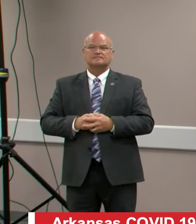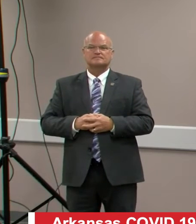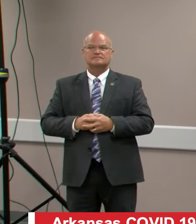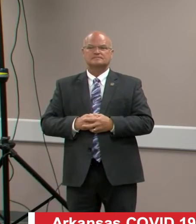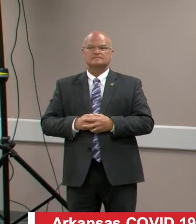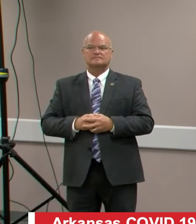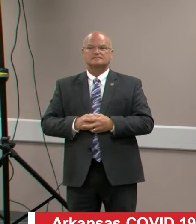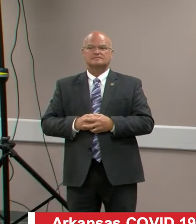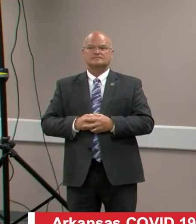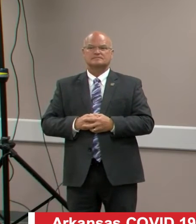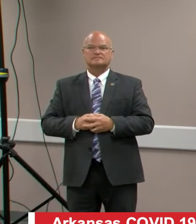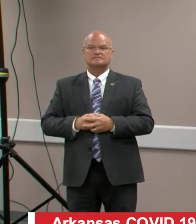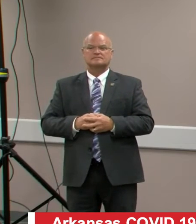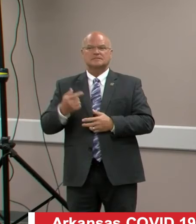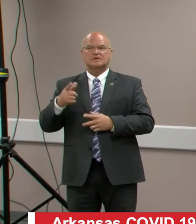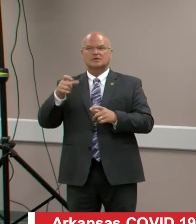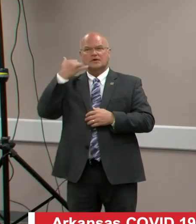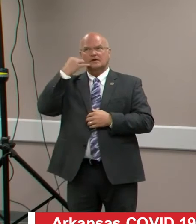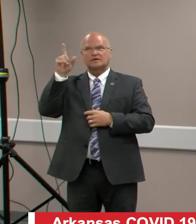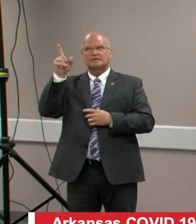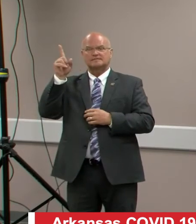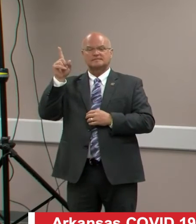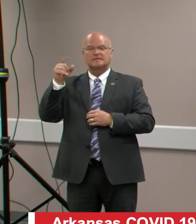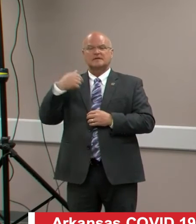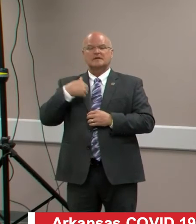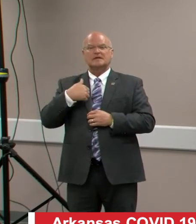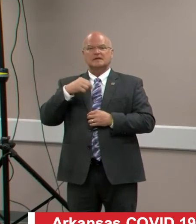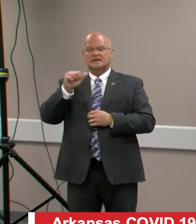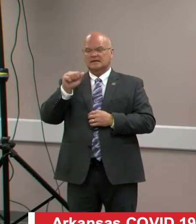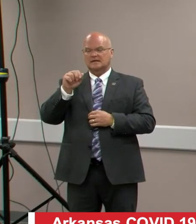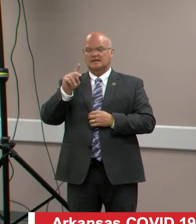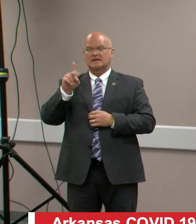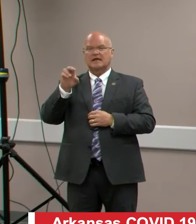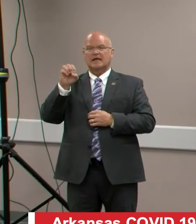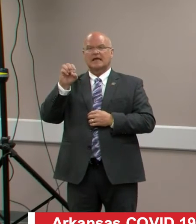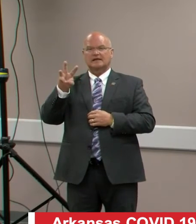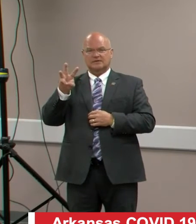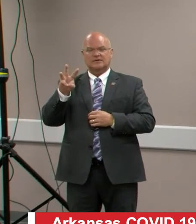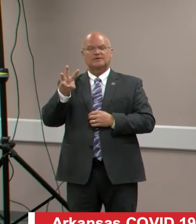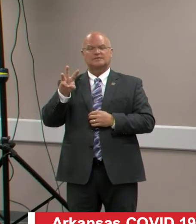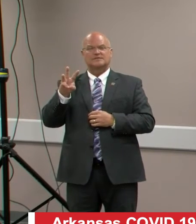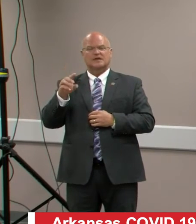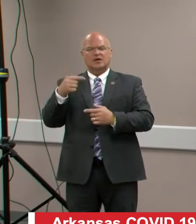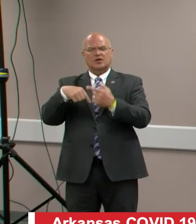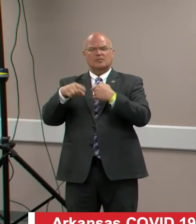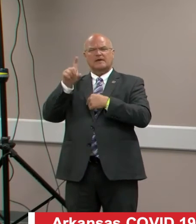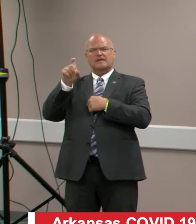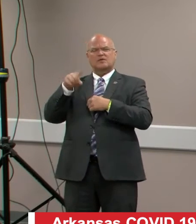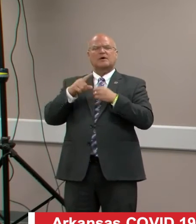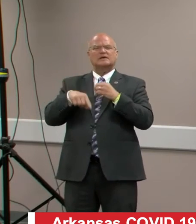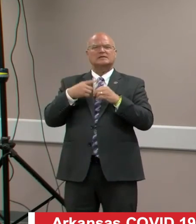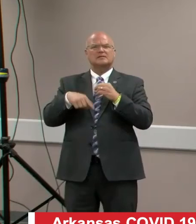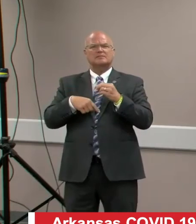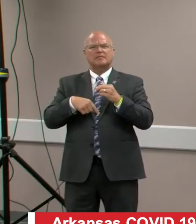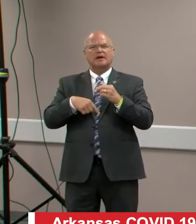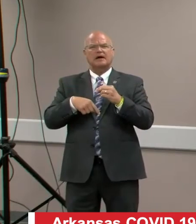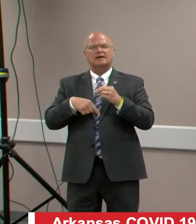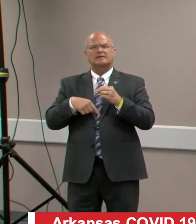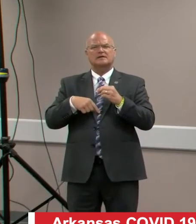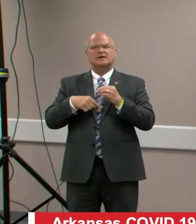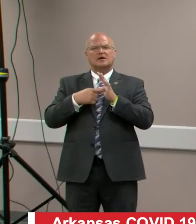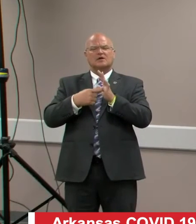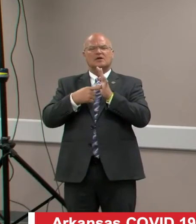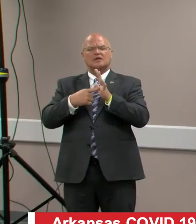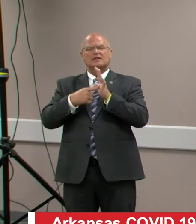Is there another question remotely? Yeah, Governor, this is Andrew with AP. Going back to the question on the letter from